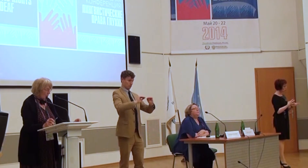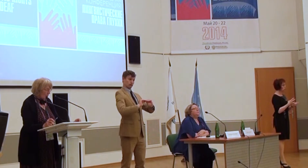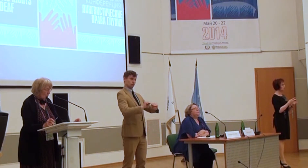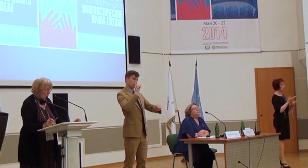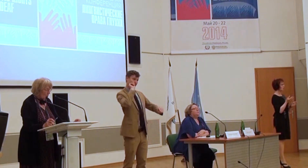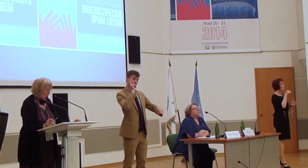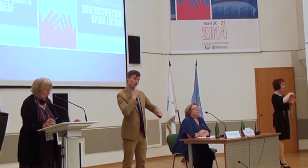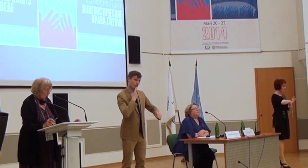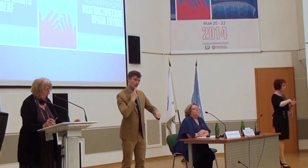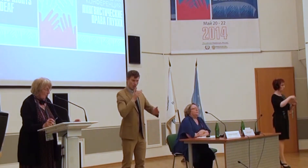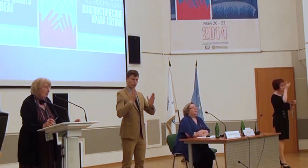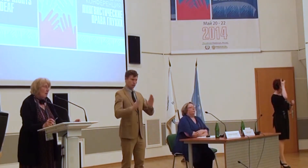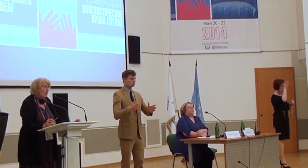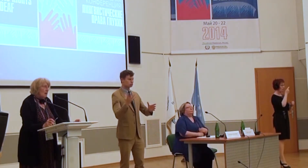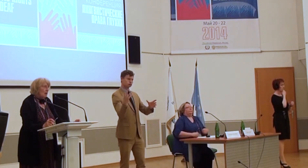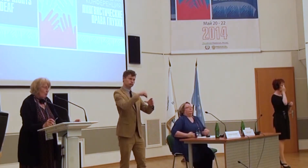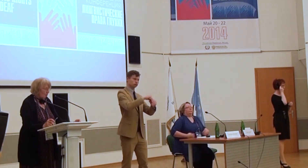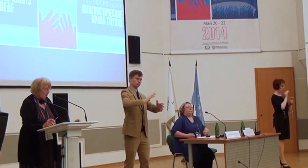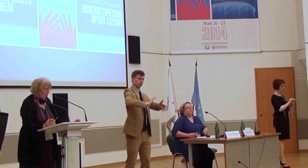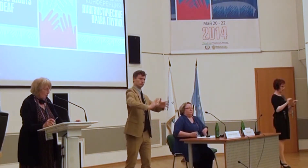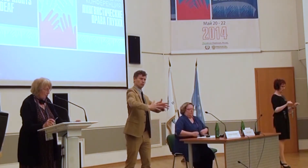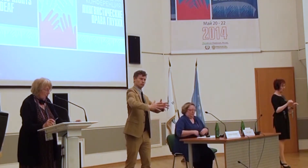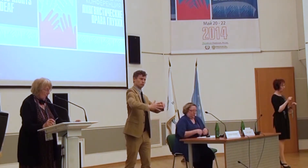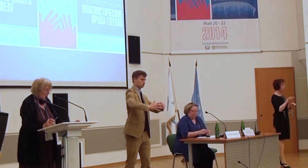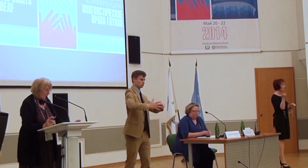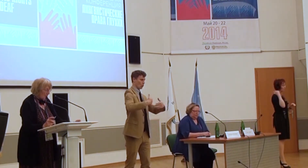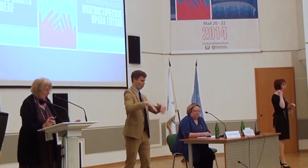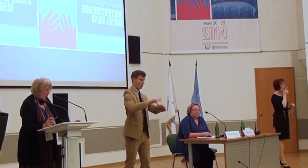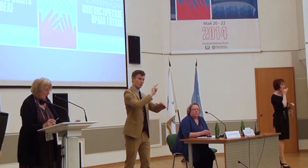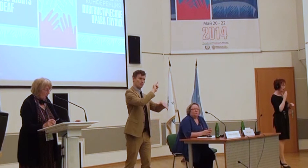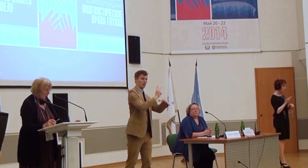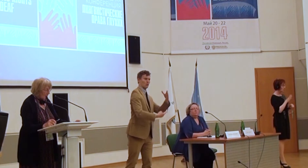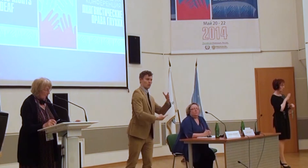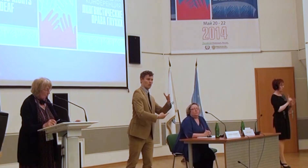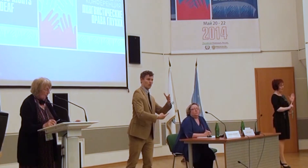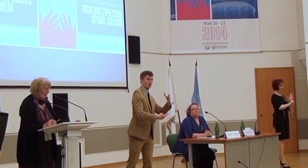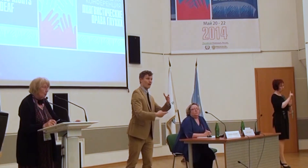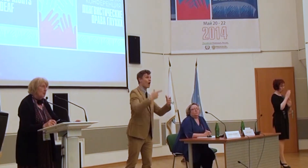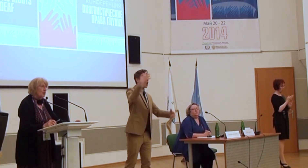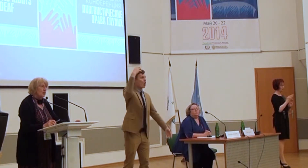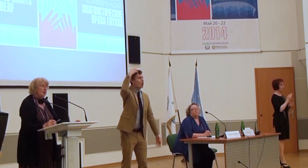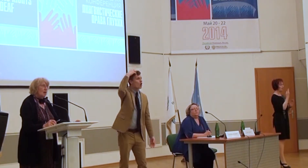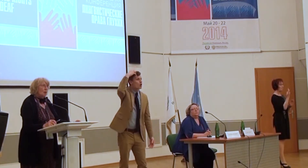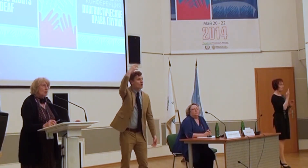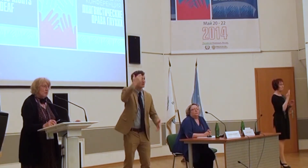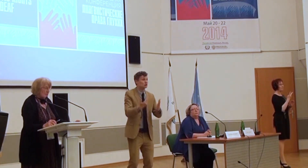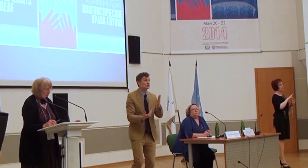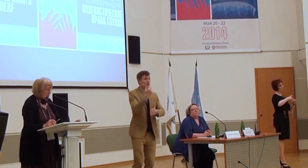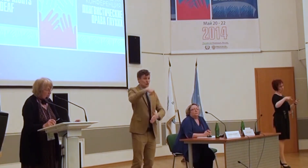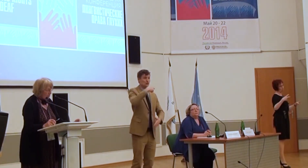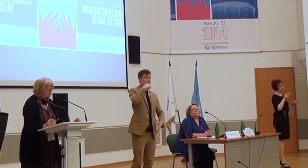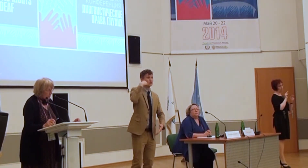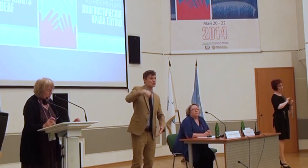of a bilingual approach. All of this was overthrown by Stalin in his publication on language, which was